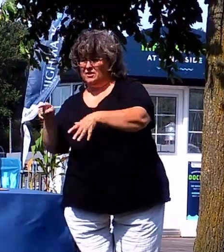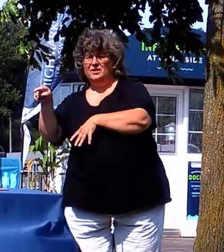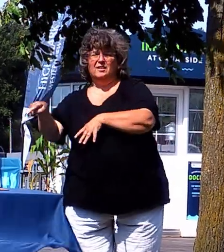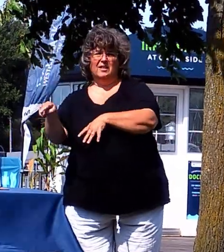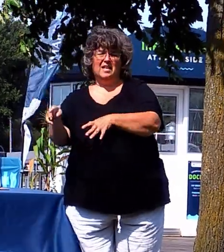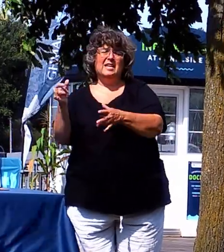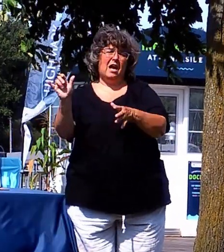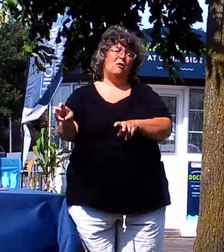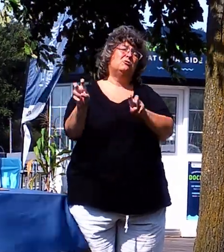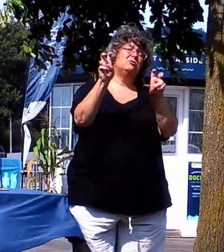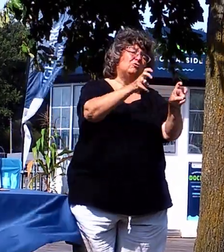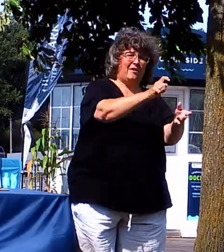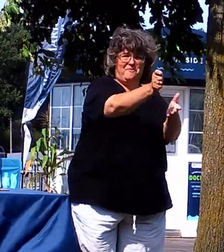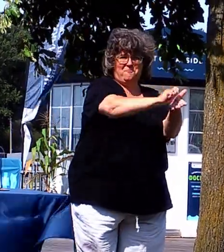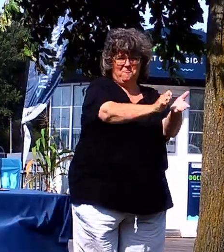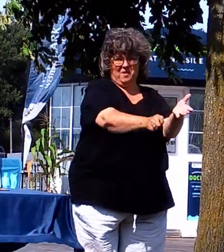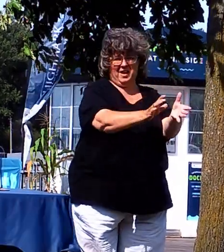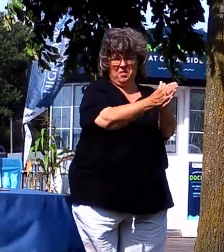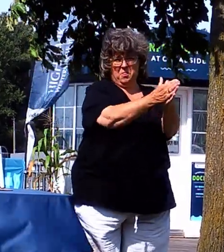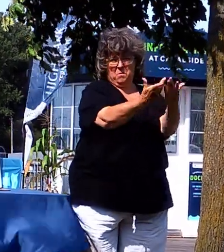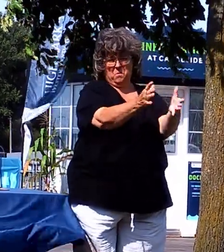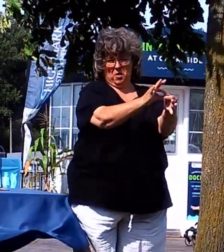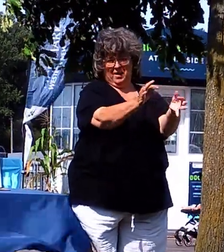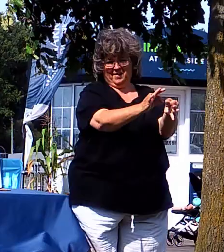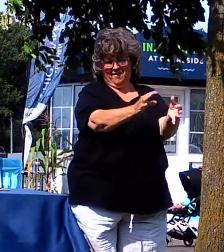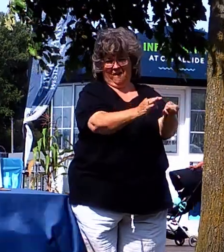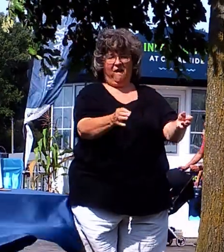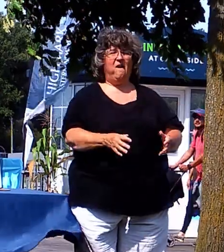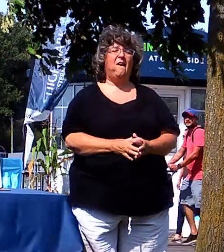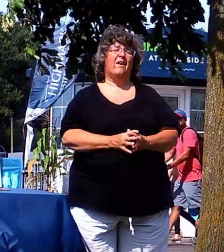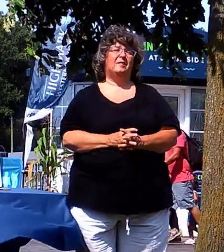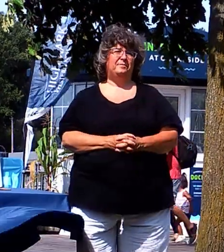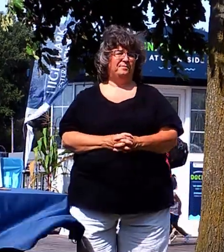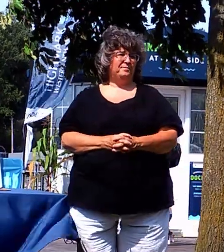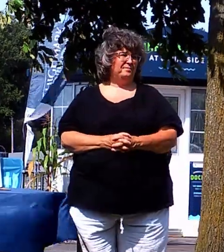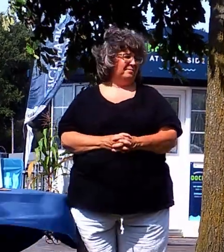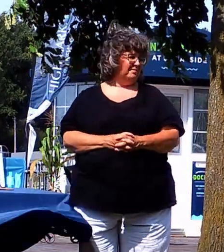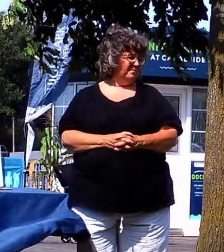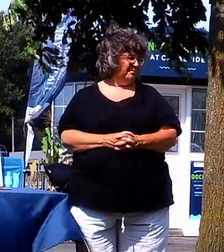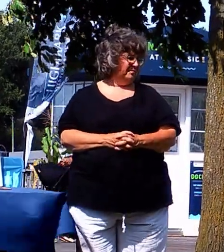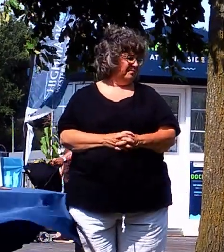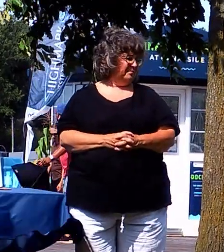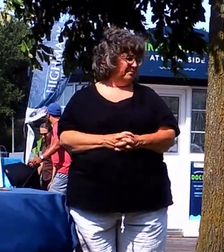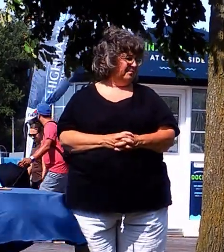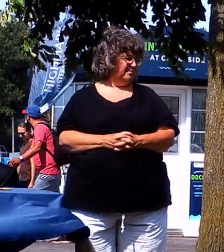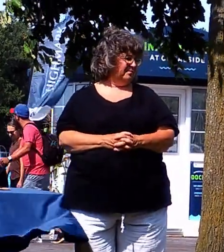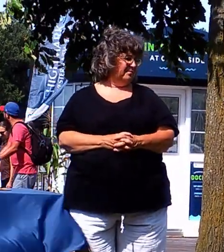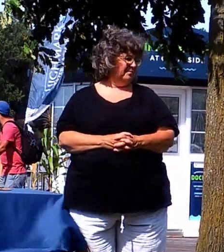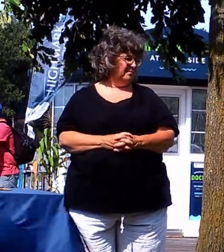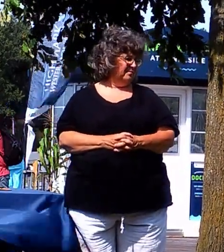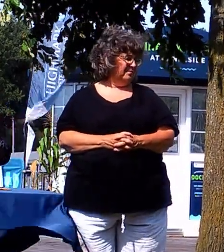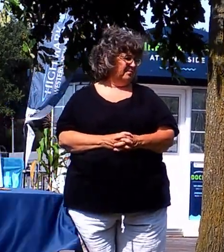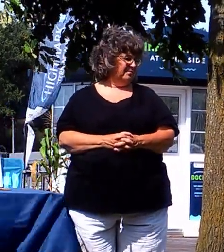to drawing. Now he's starting to spread his creativity into writing, other forms of creativity.